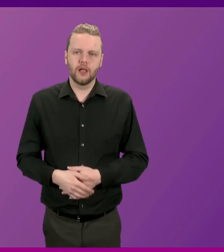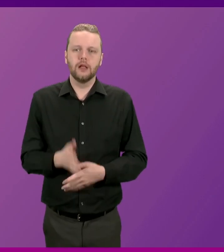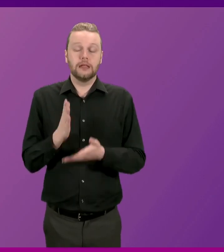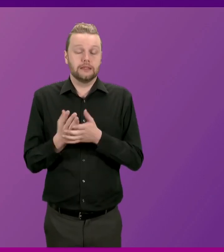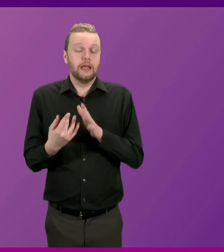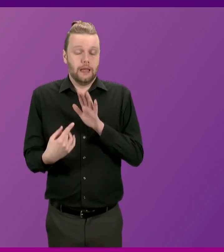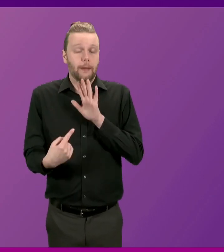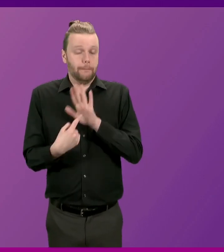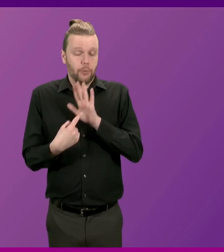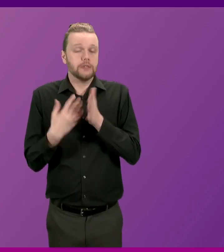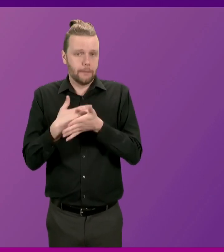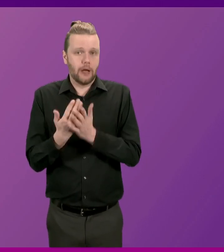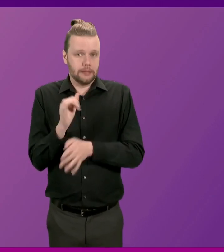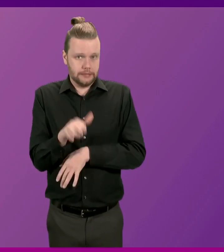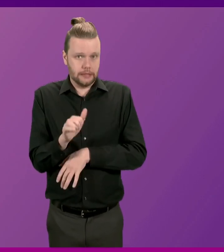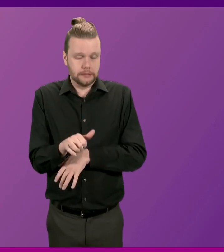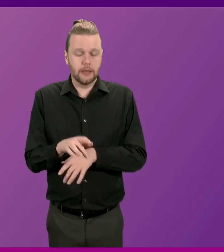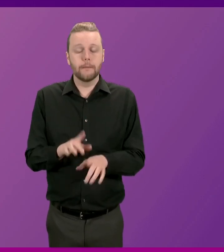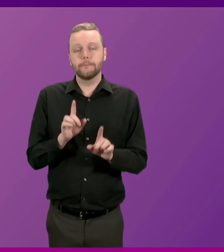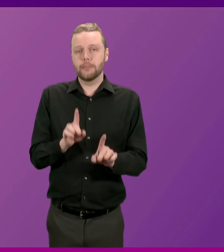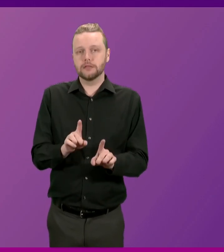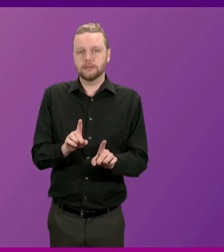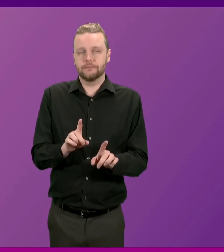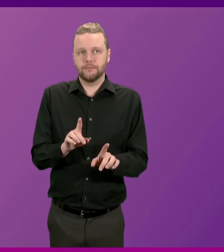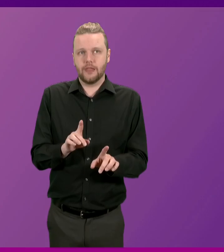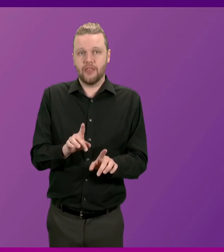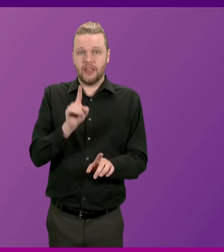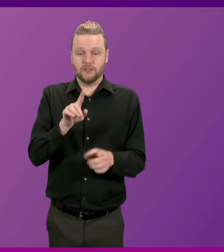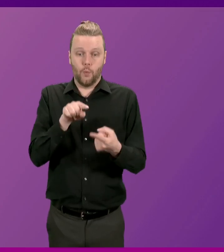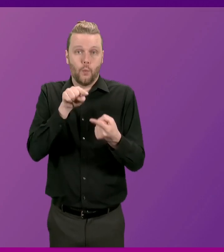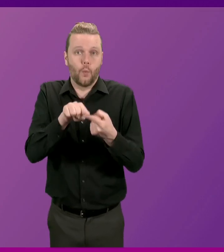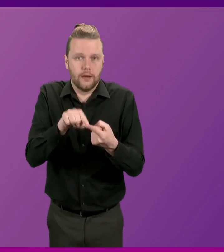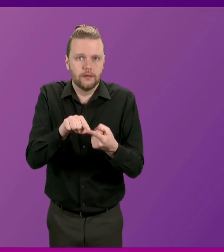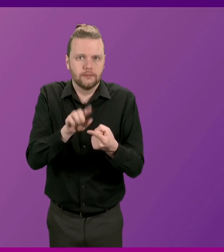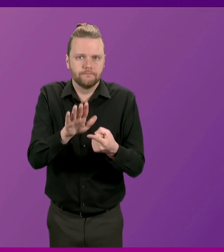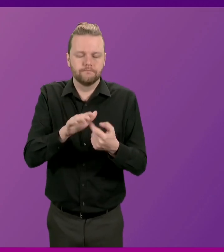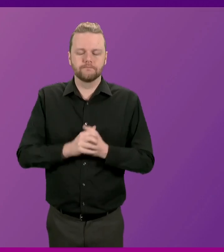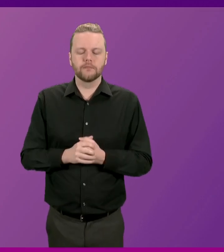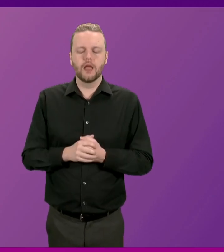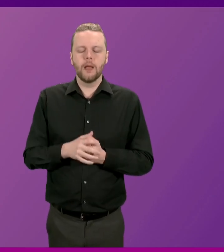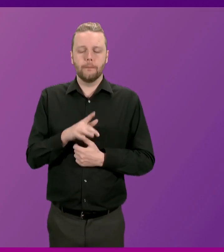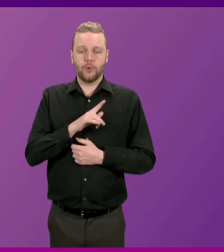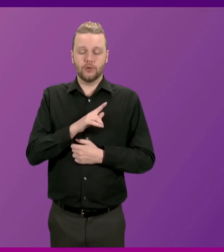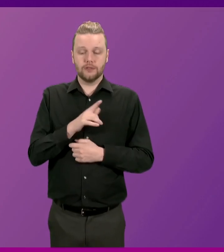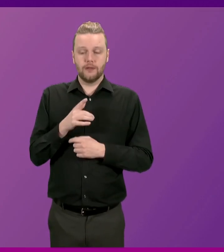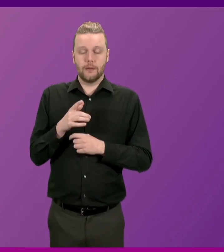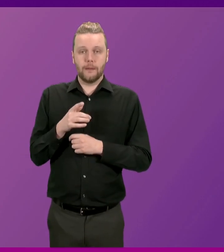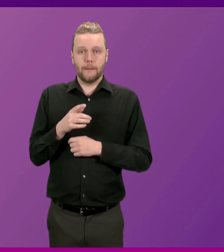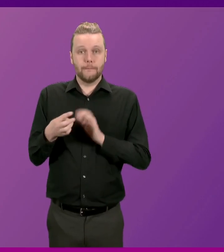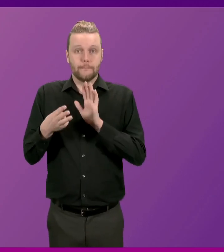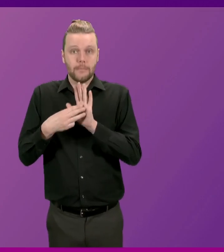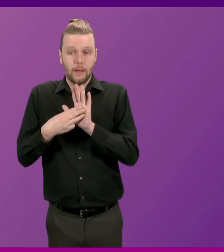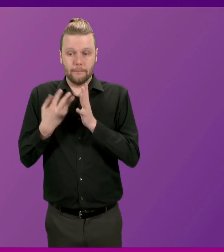important part of this, the right, but I think it's just one part, really, because mothers were saying they'd